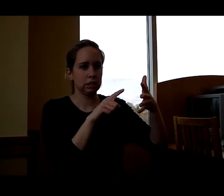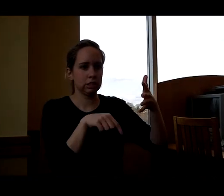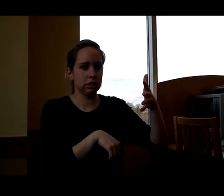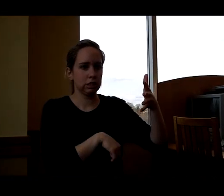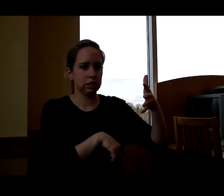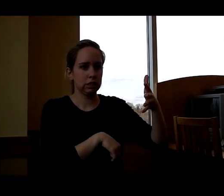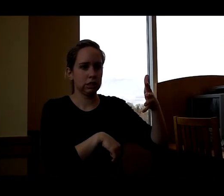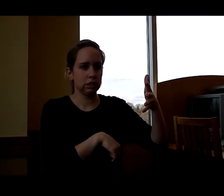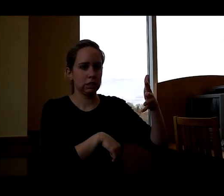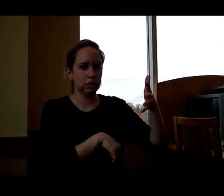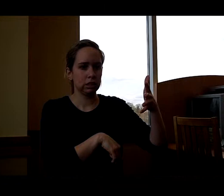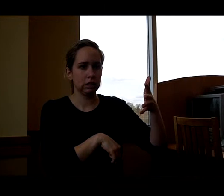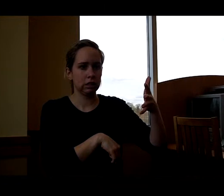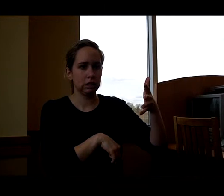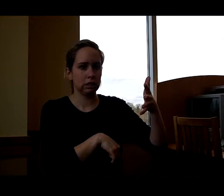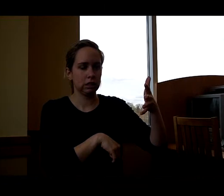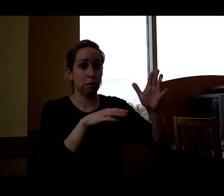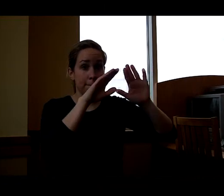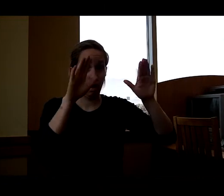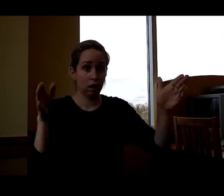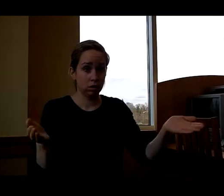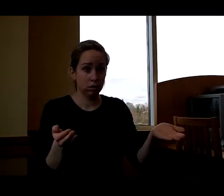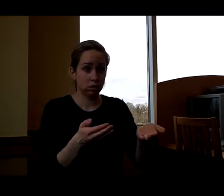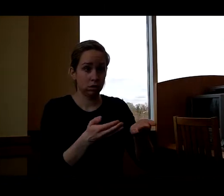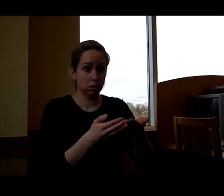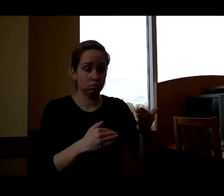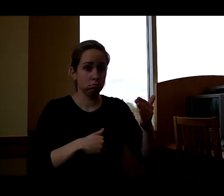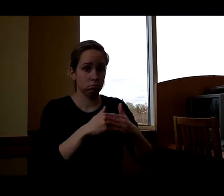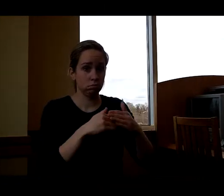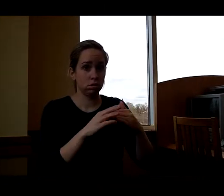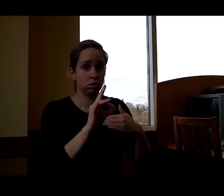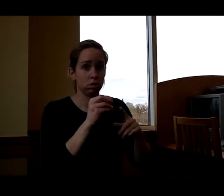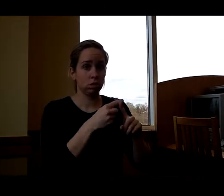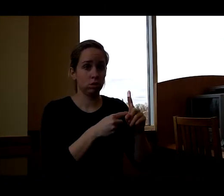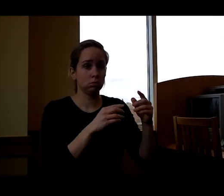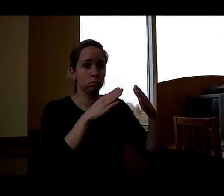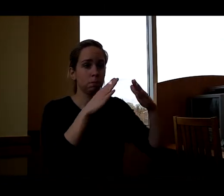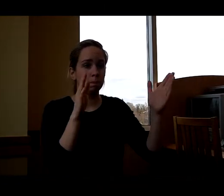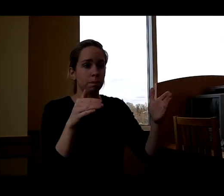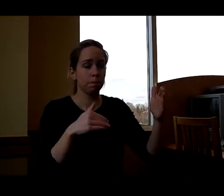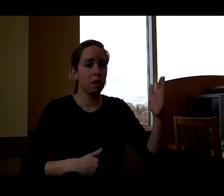chart, it says that if I have this box of air at 80 degrees, it will hold